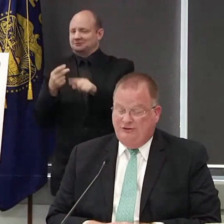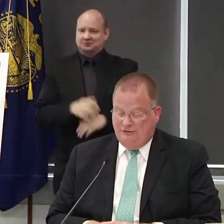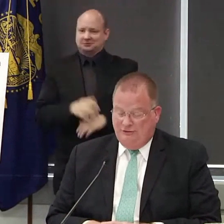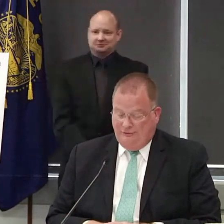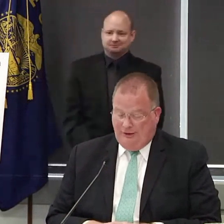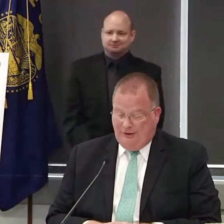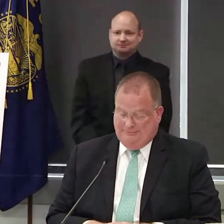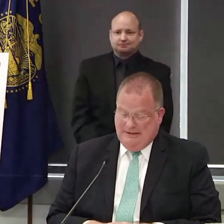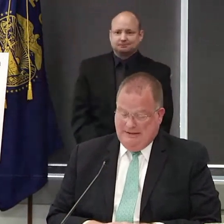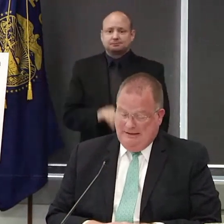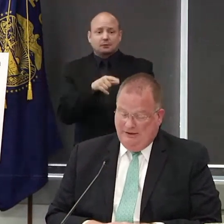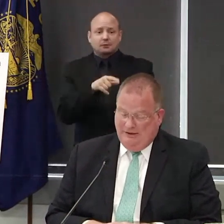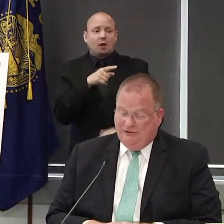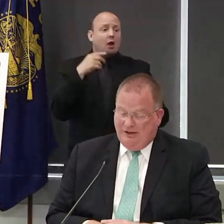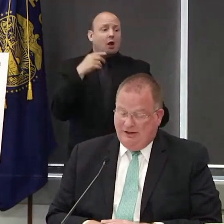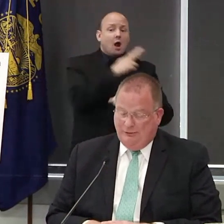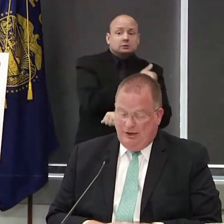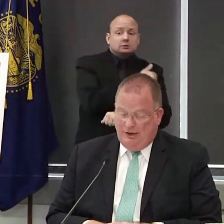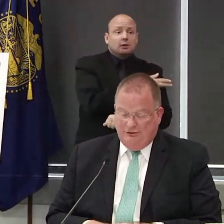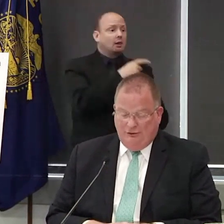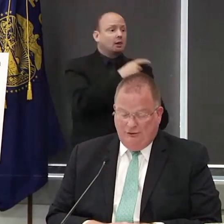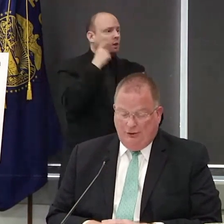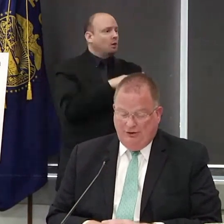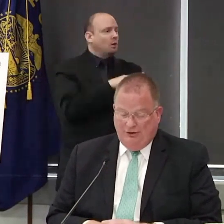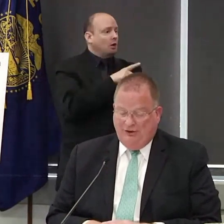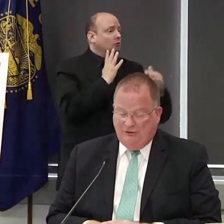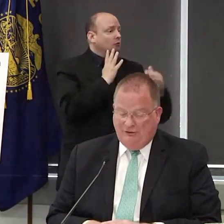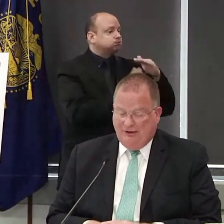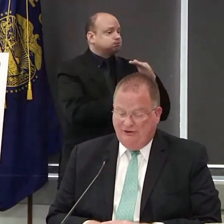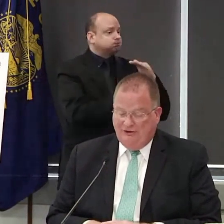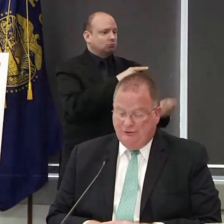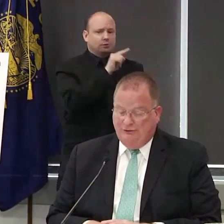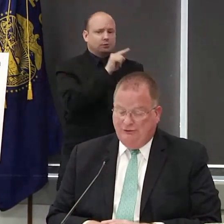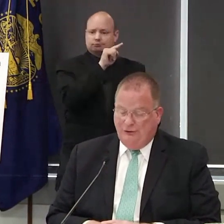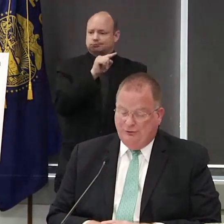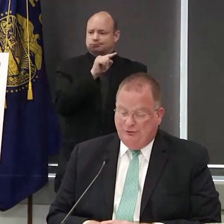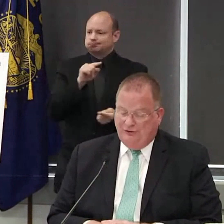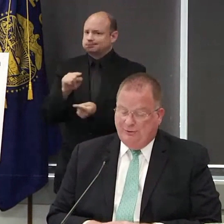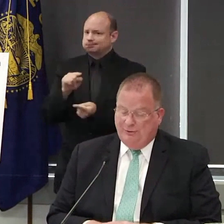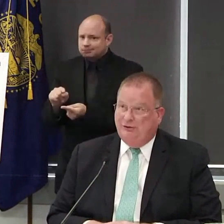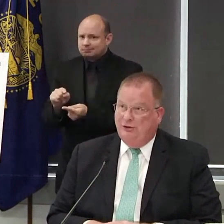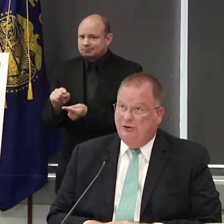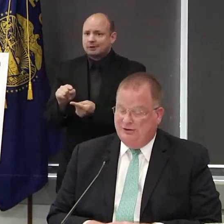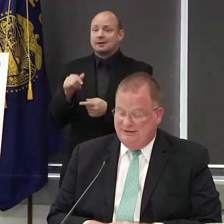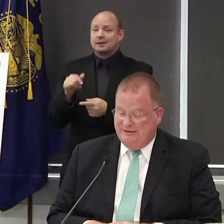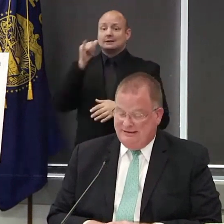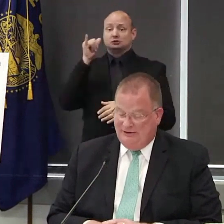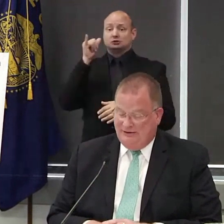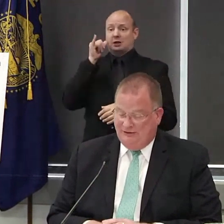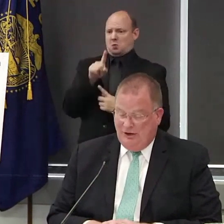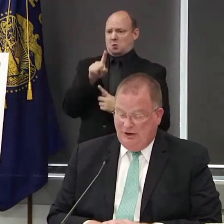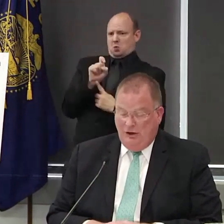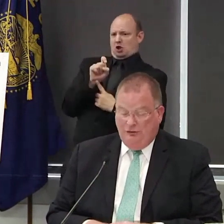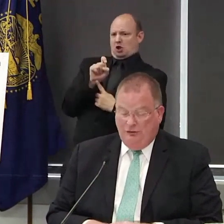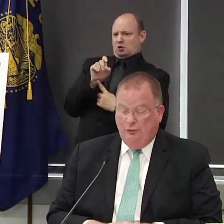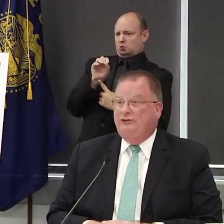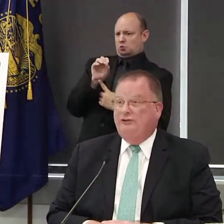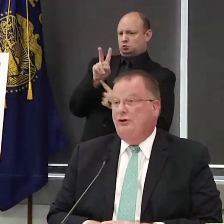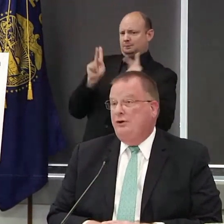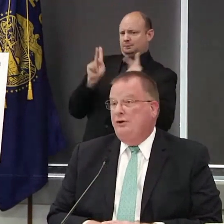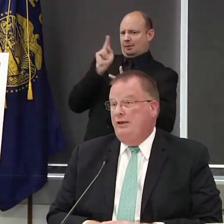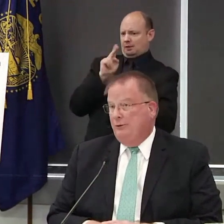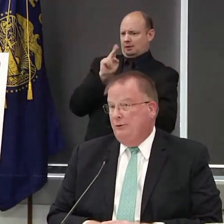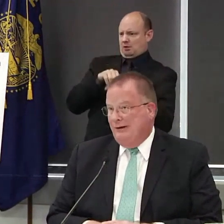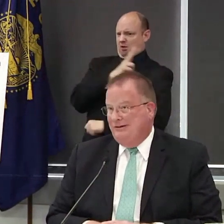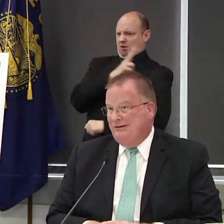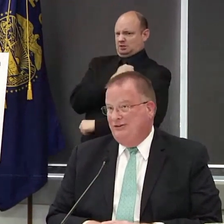Hospitalizations continue to fall. Yesterday, there were 102 Oregonians hospitalized with confirmed or suspected COVID-19 cases. 2 weeks